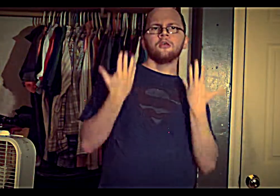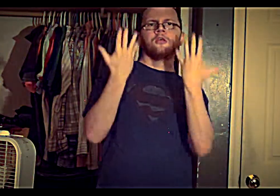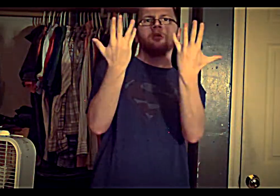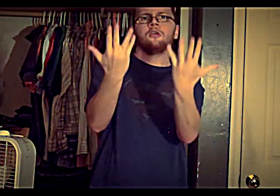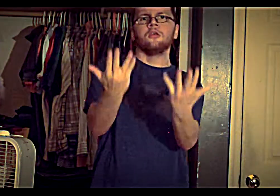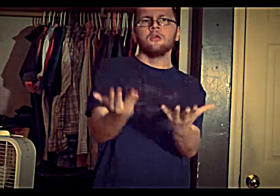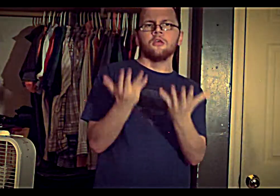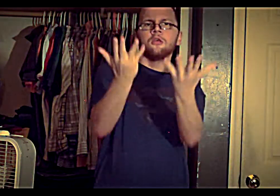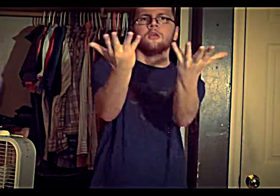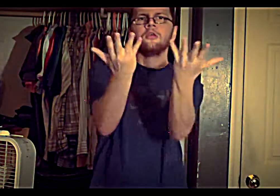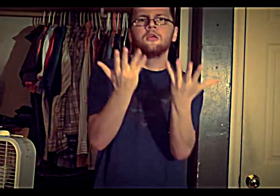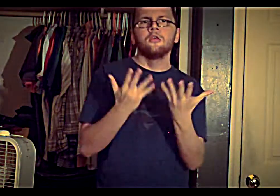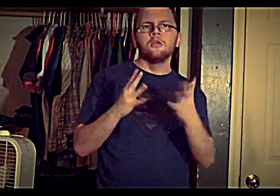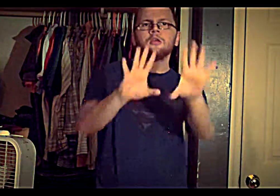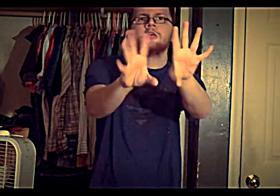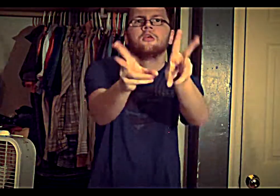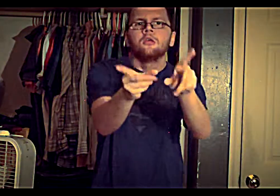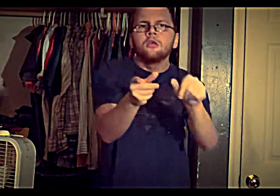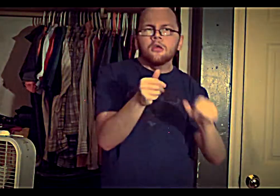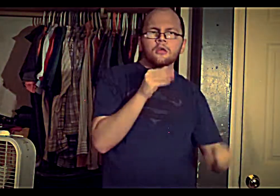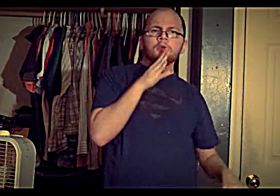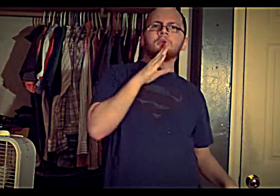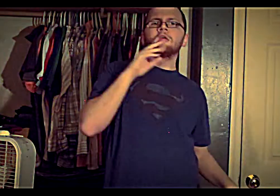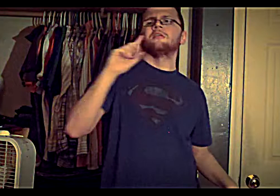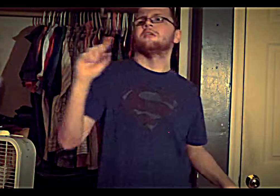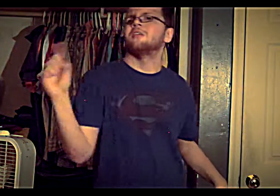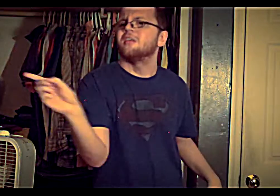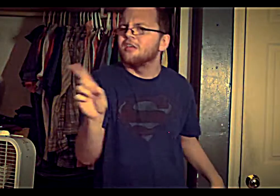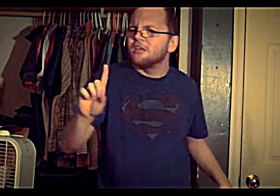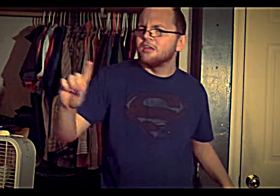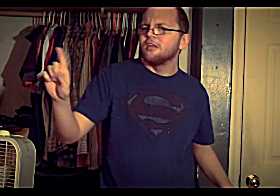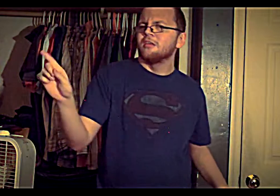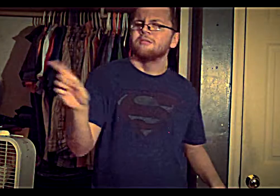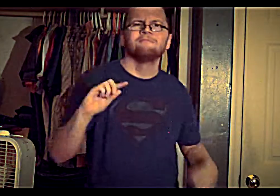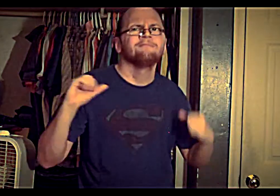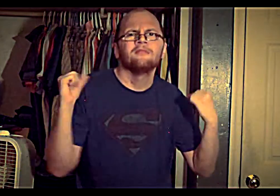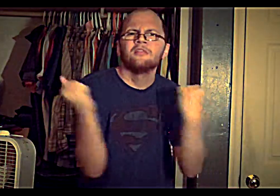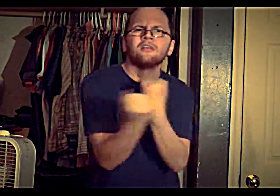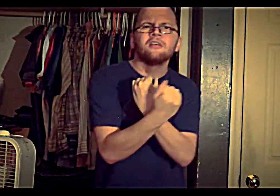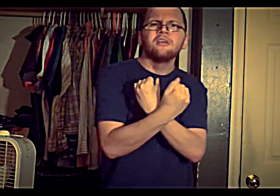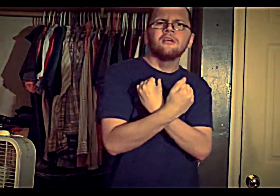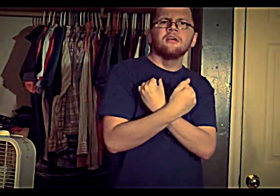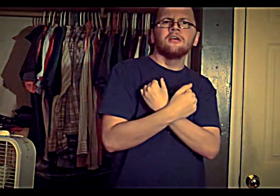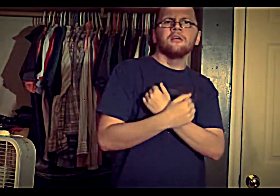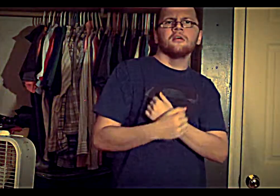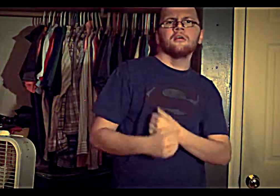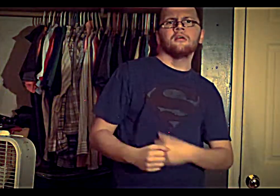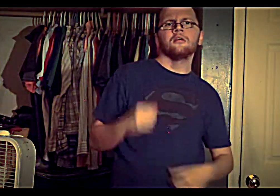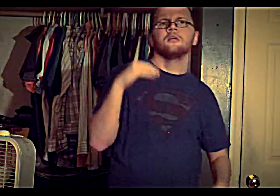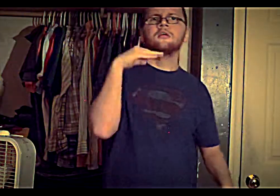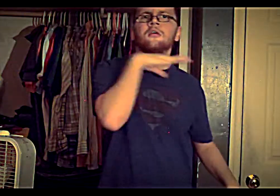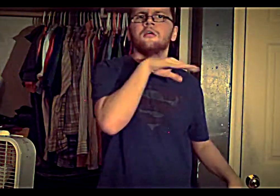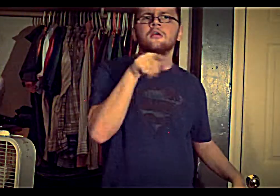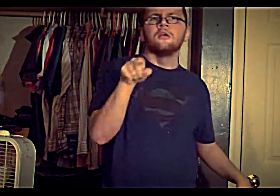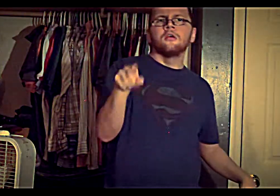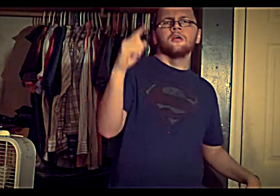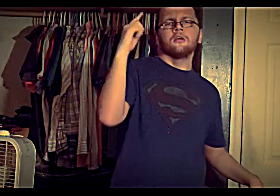you bass, you give me sweet talk. Saying I'm your number one, but I know you